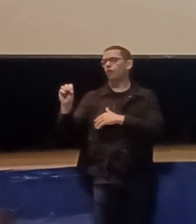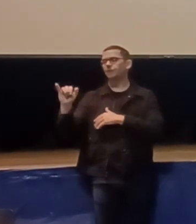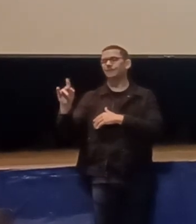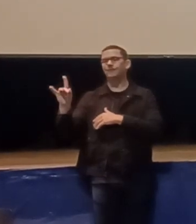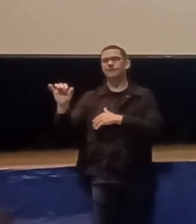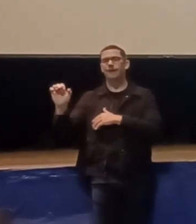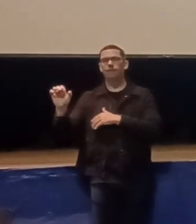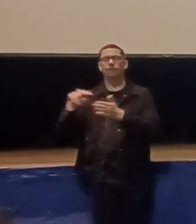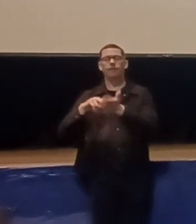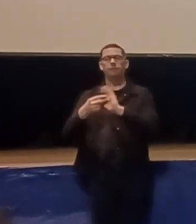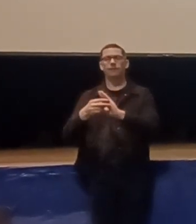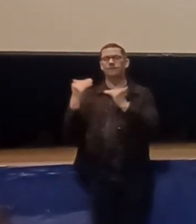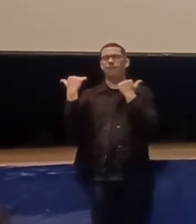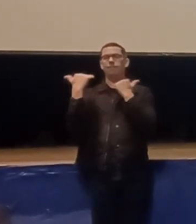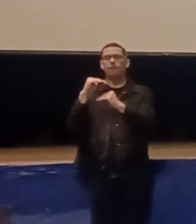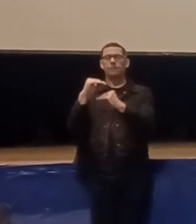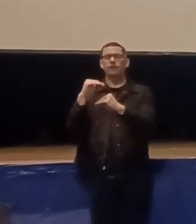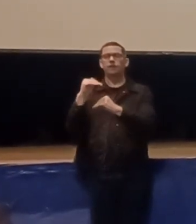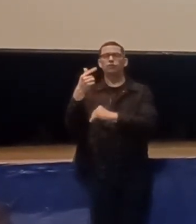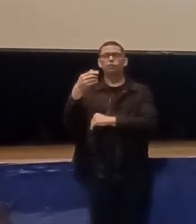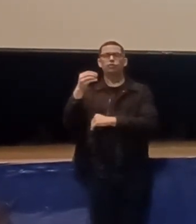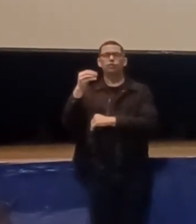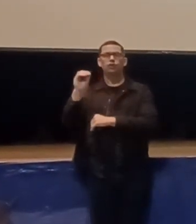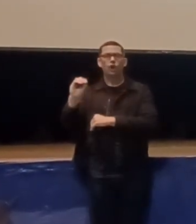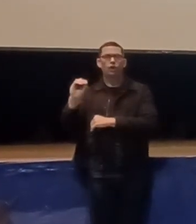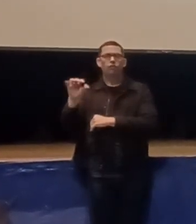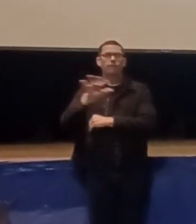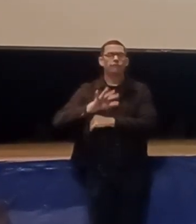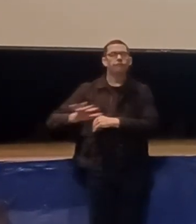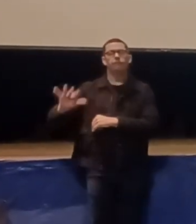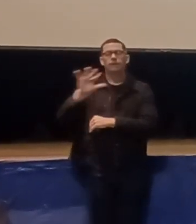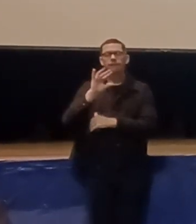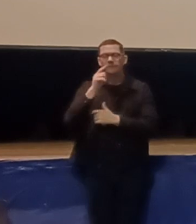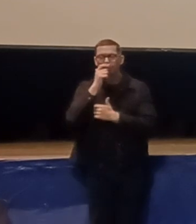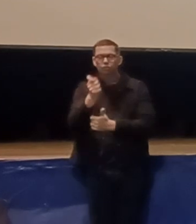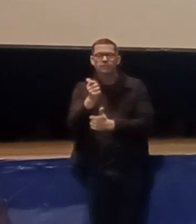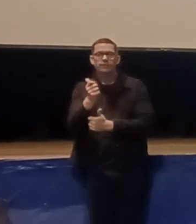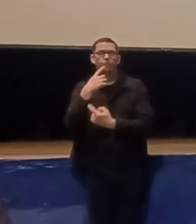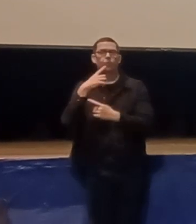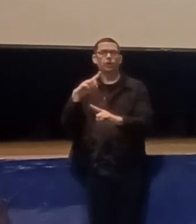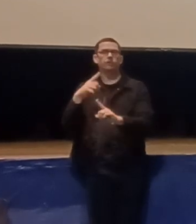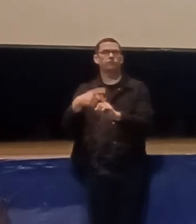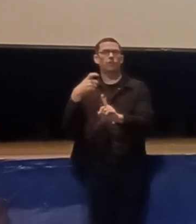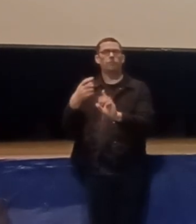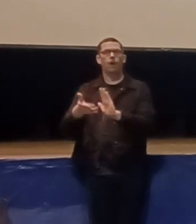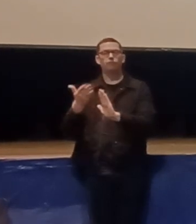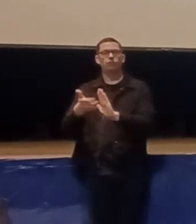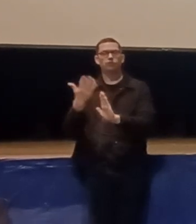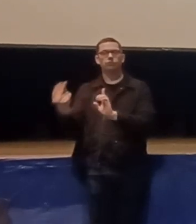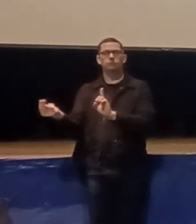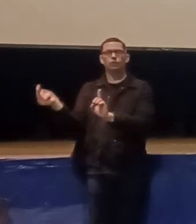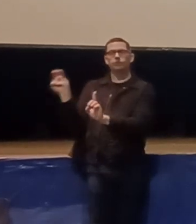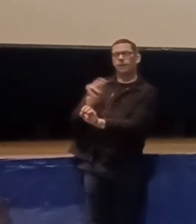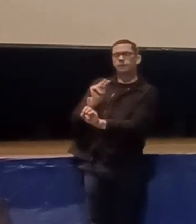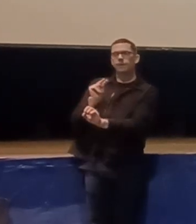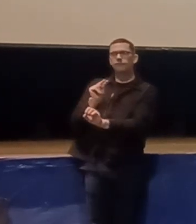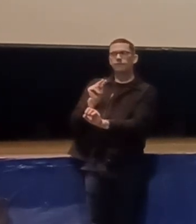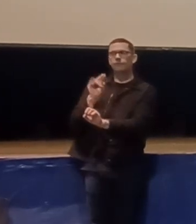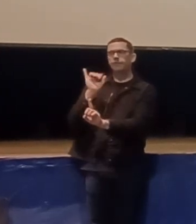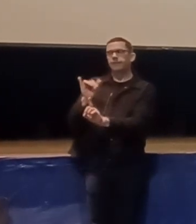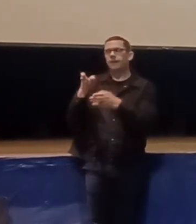limited geography of interest for us that would work from an operational perspective to allow us to do what we need to